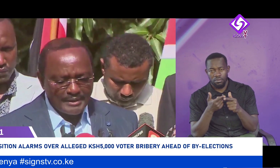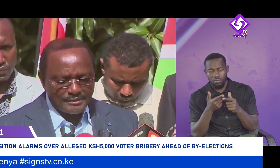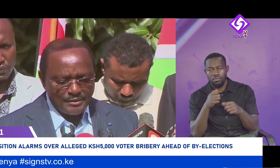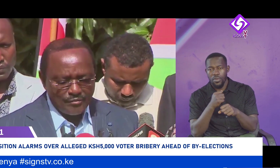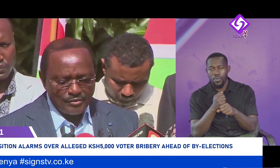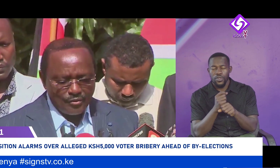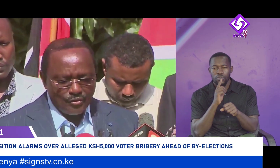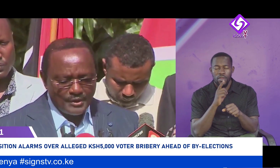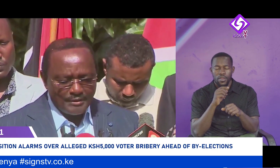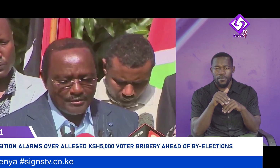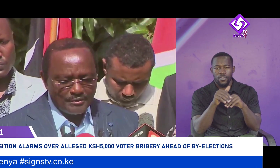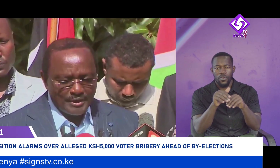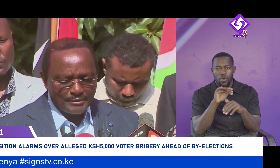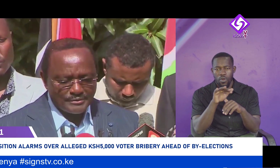compliance with all legal requirements.